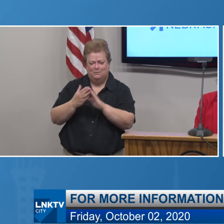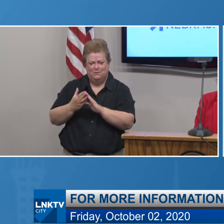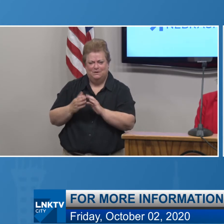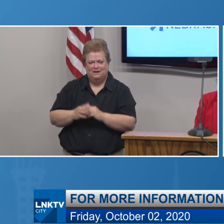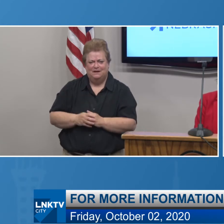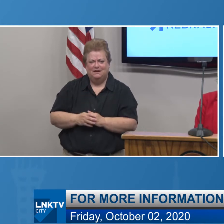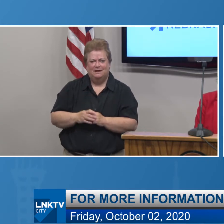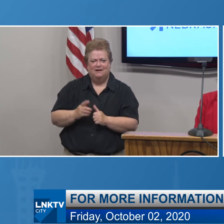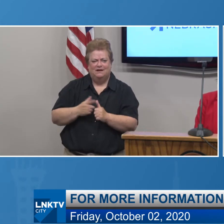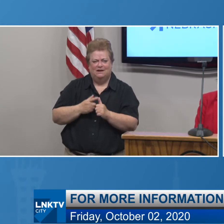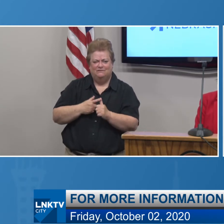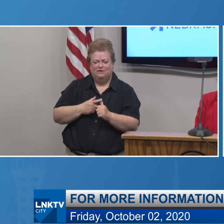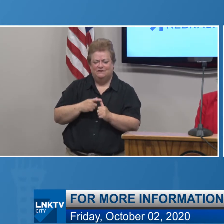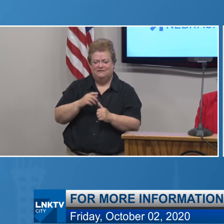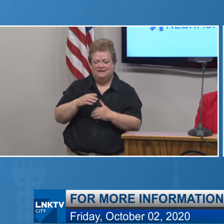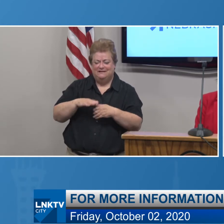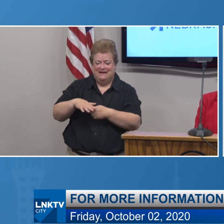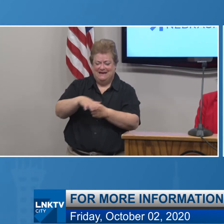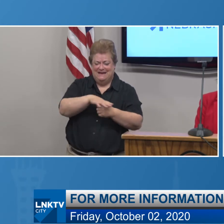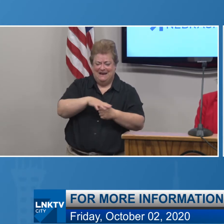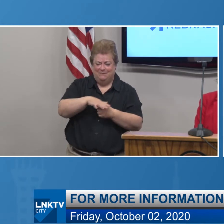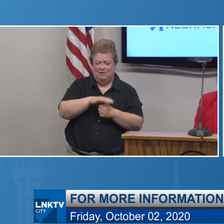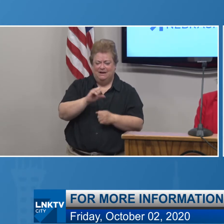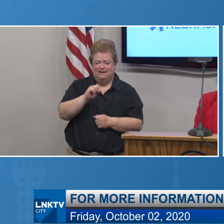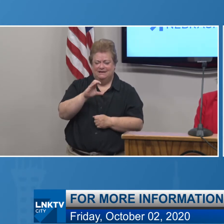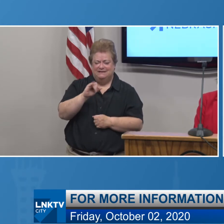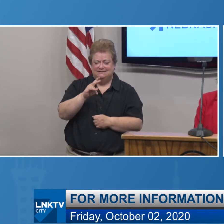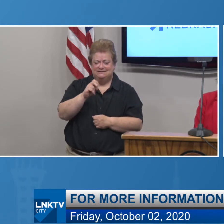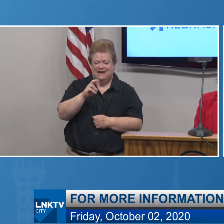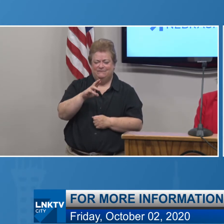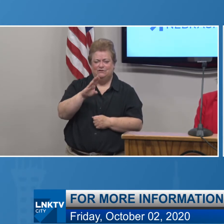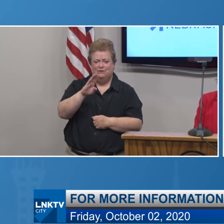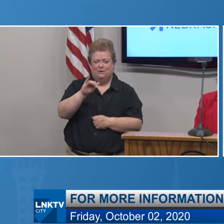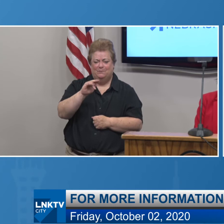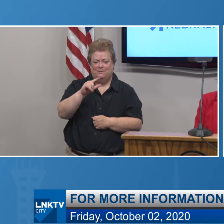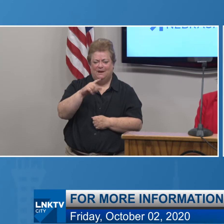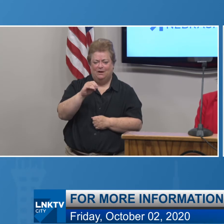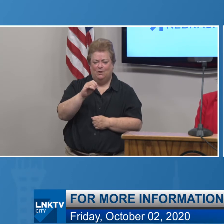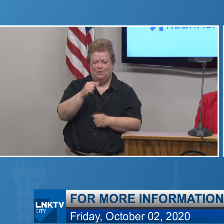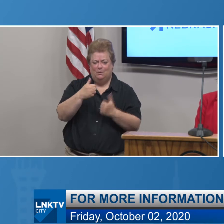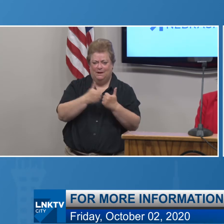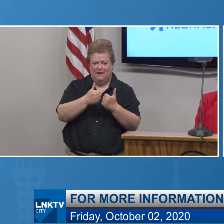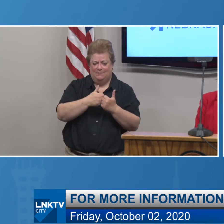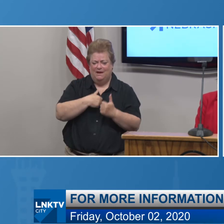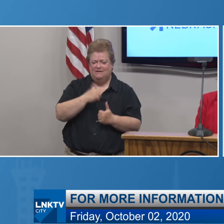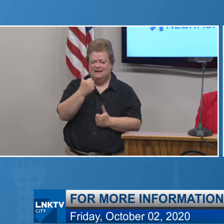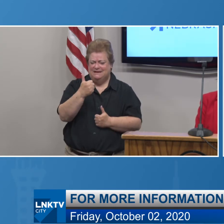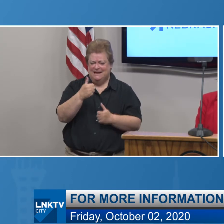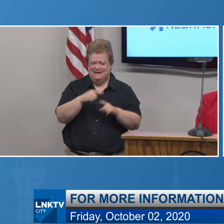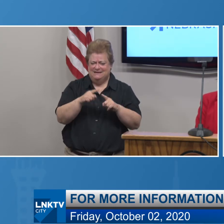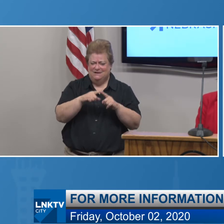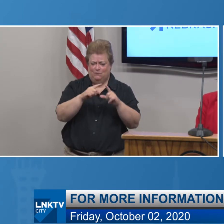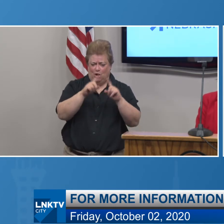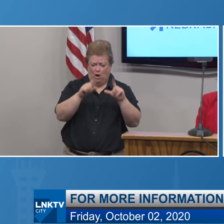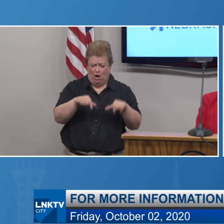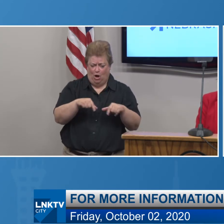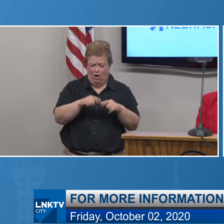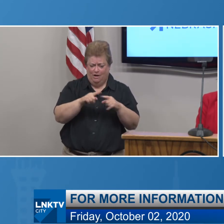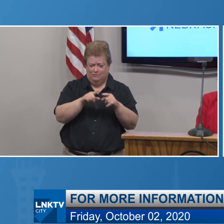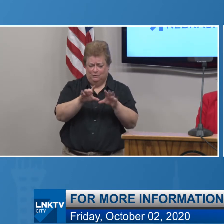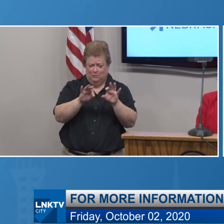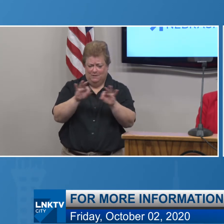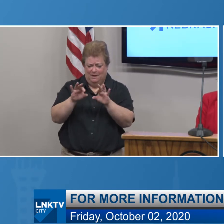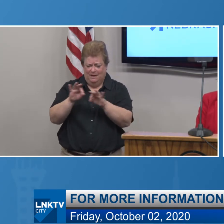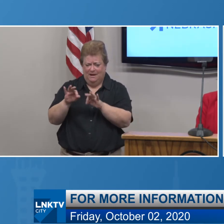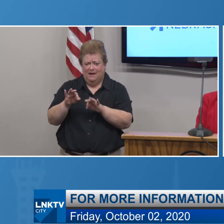is a neighborhood scavenger bingo game with 10 different bingo cards to choose from and a chance to